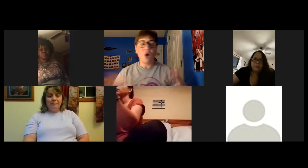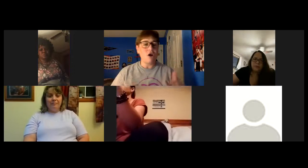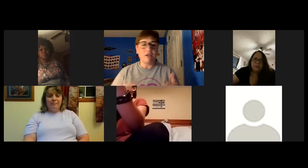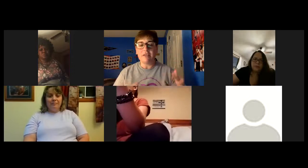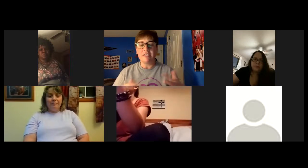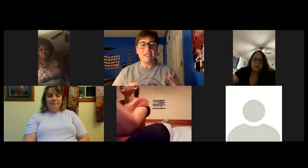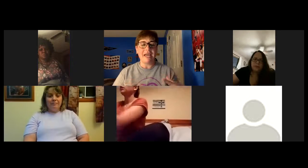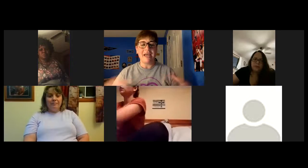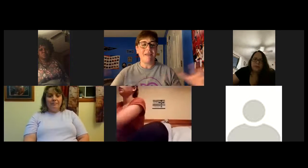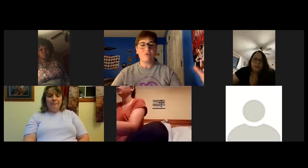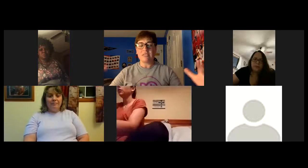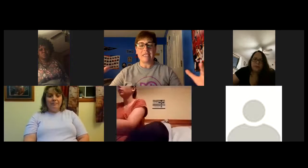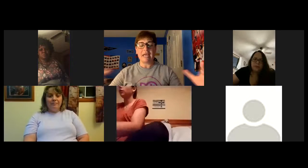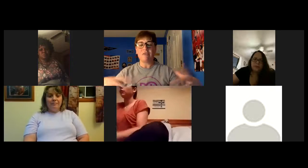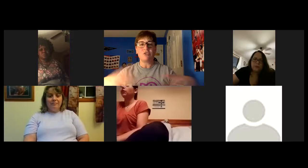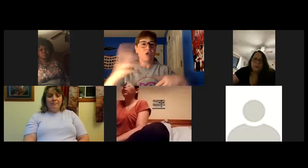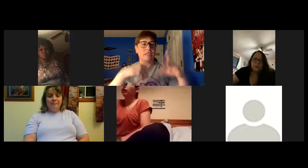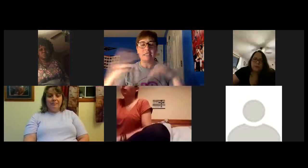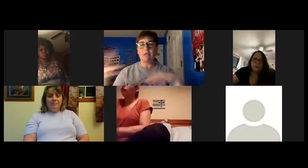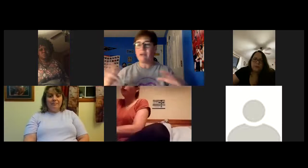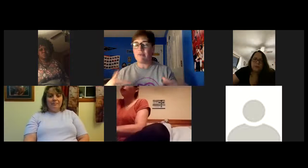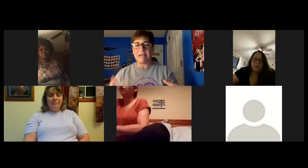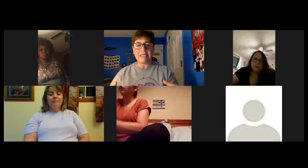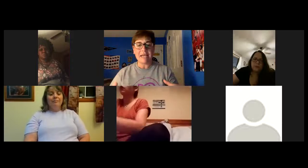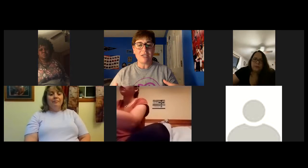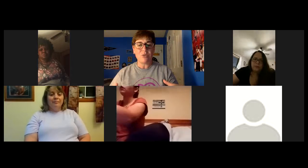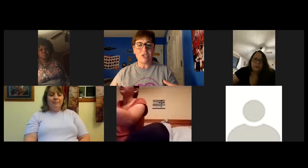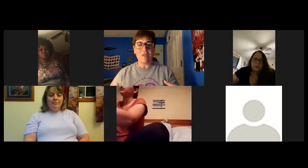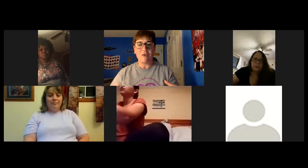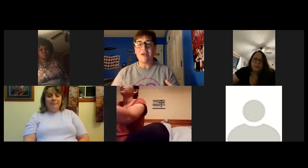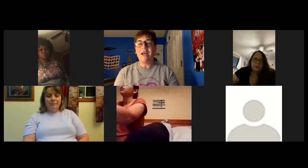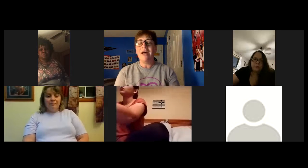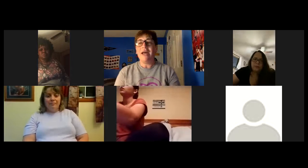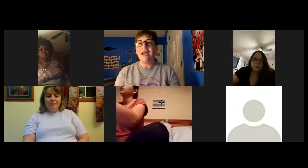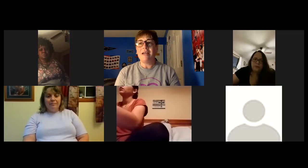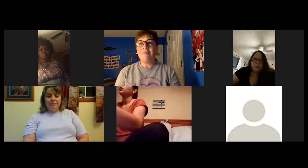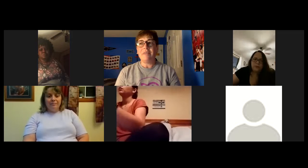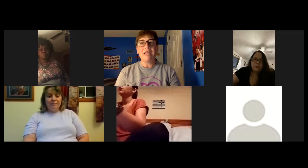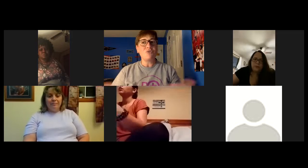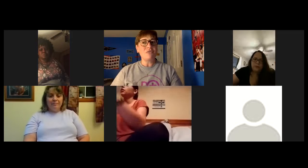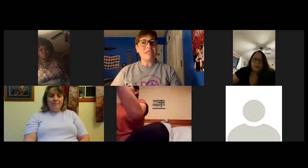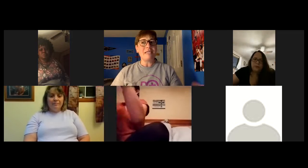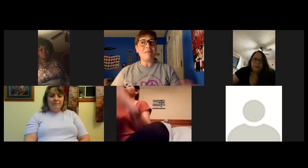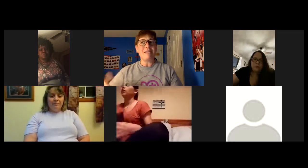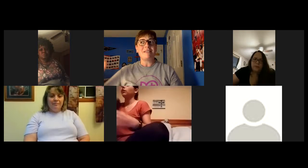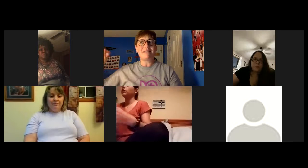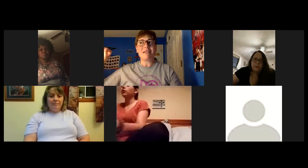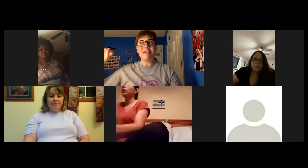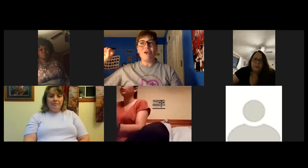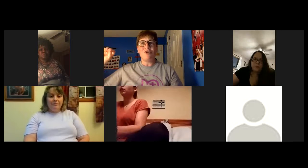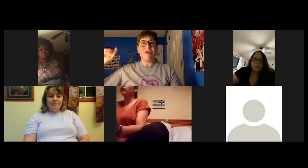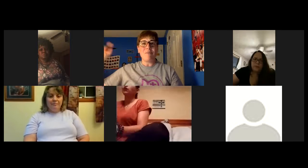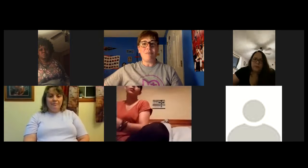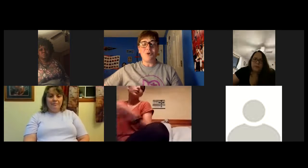and talk and all this and that, and everyone's together so you can see what everybody's saying to each other. And it's really neat, because